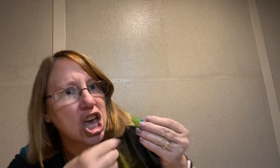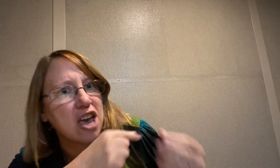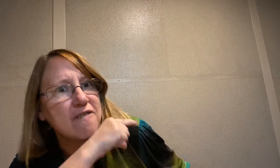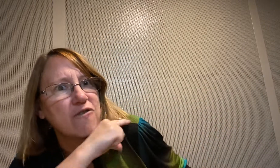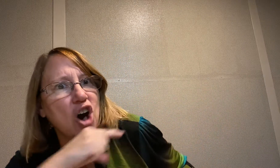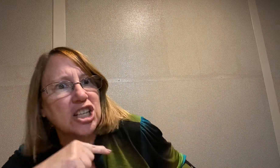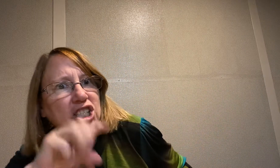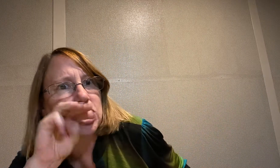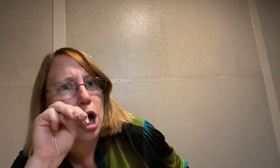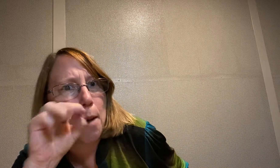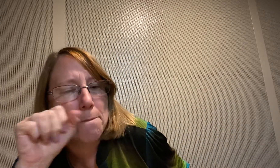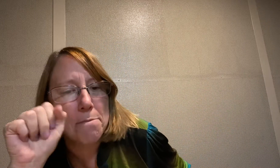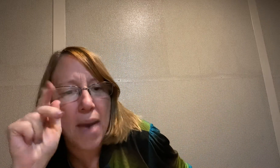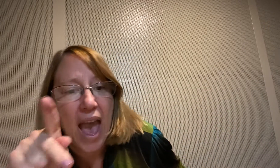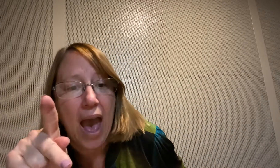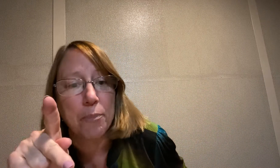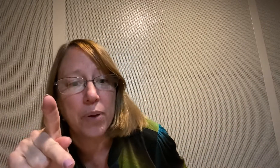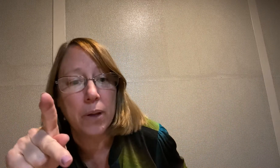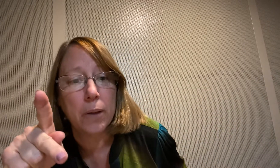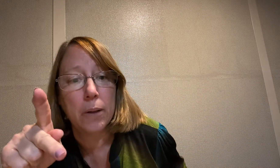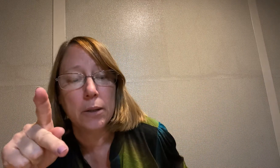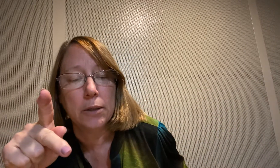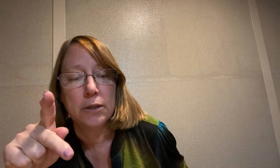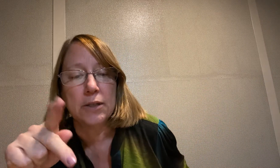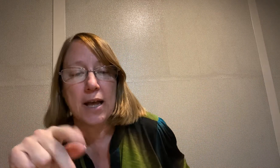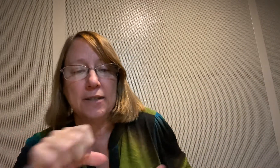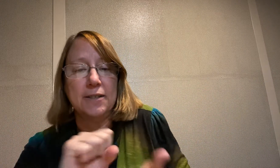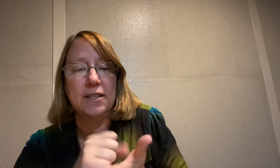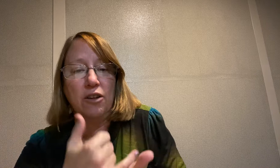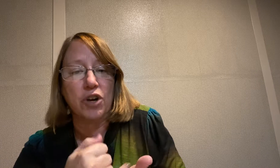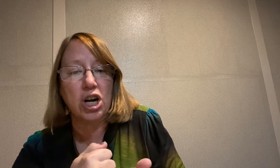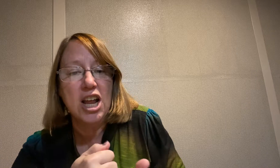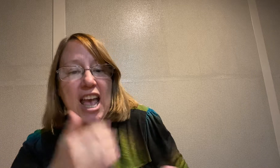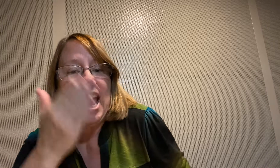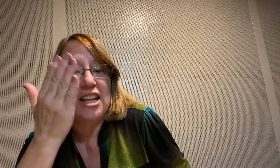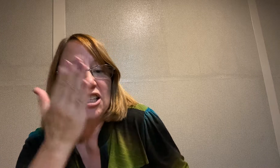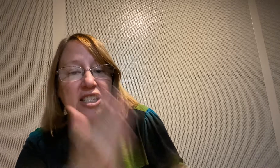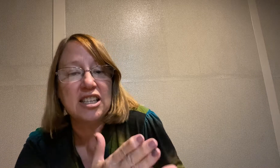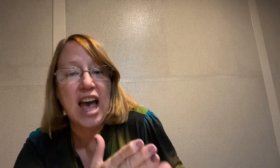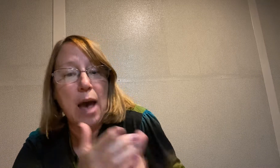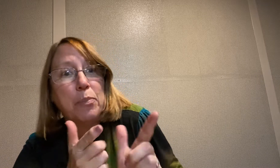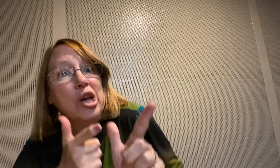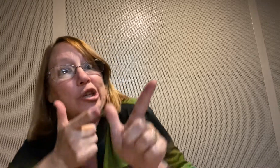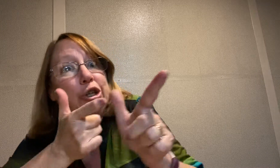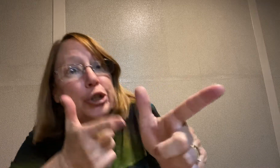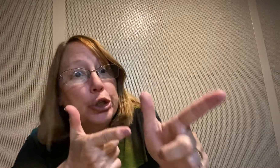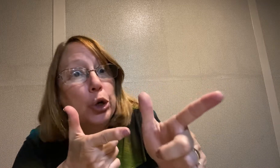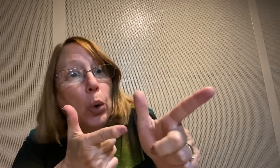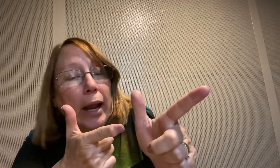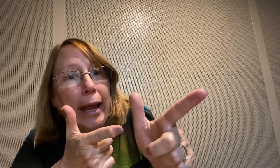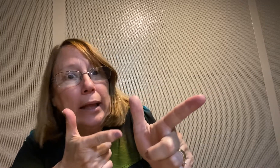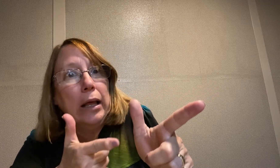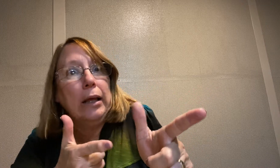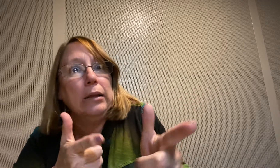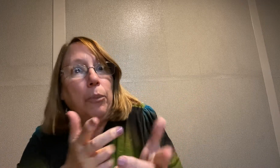"Give us the map," said Silver, "and stop shooting the